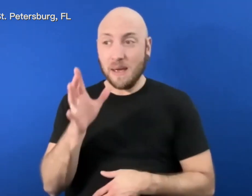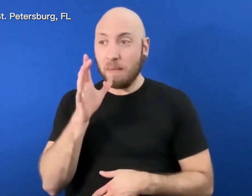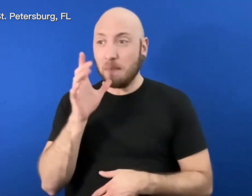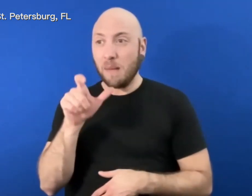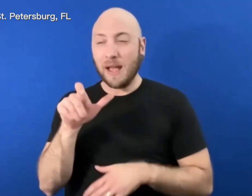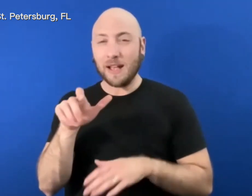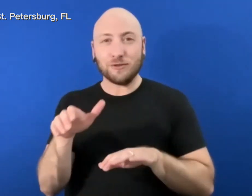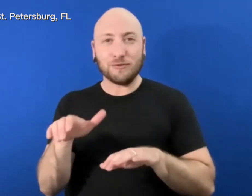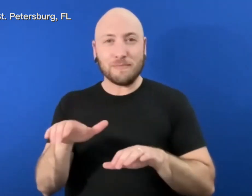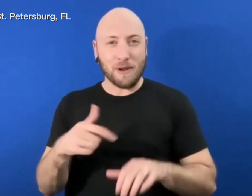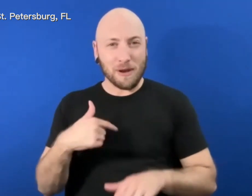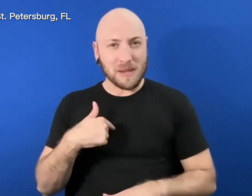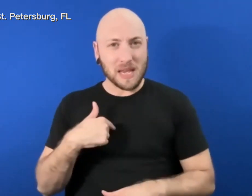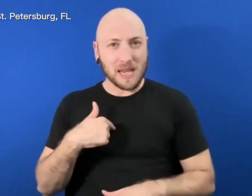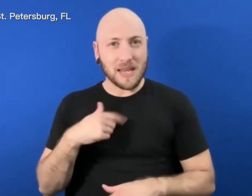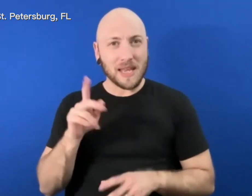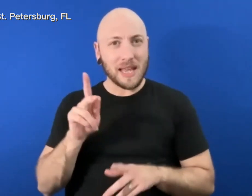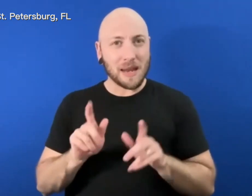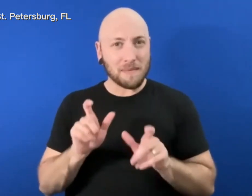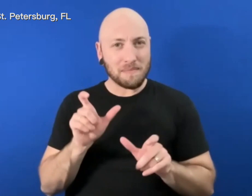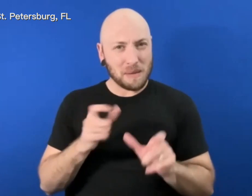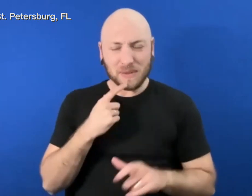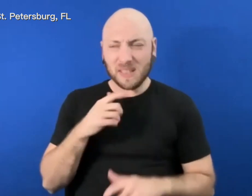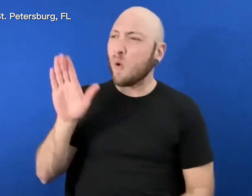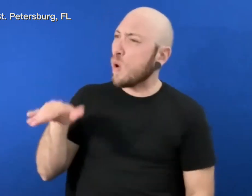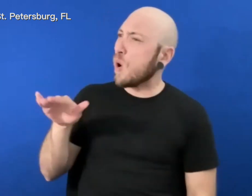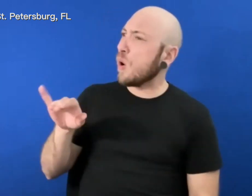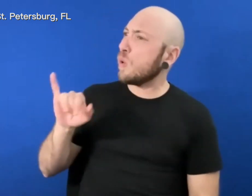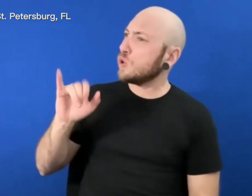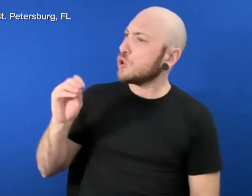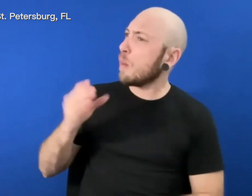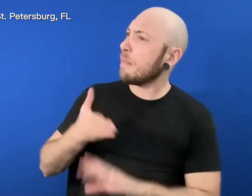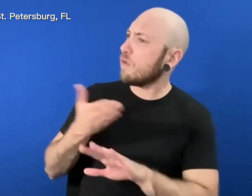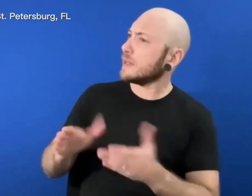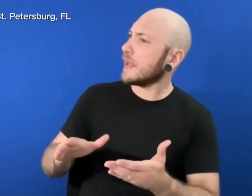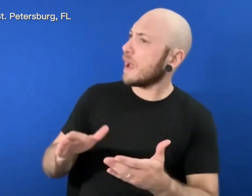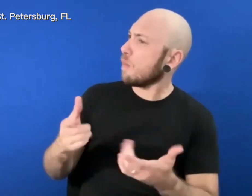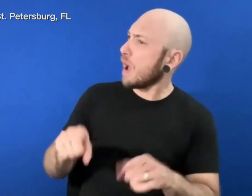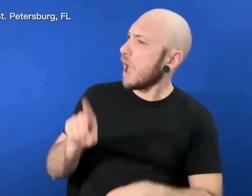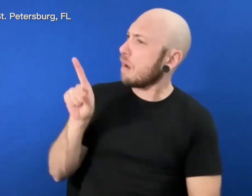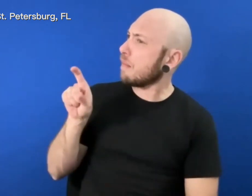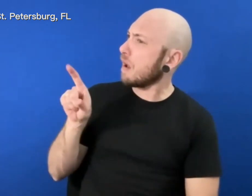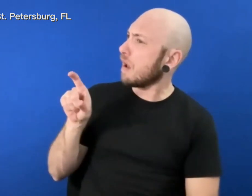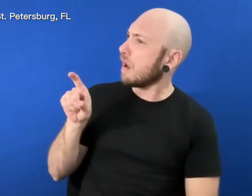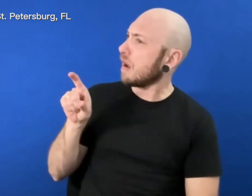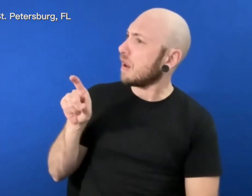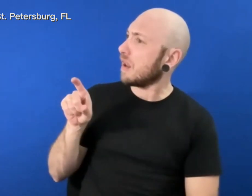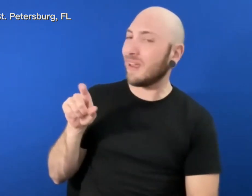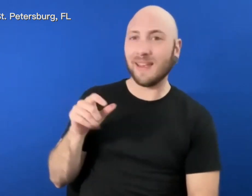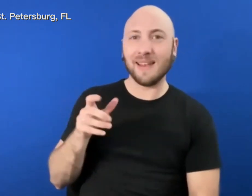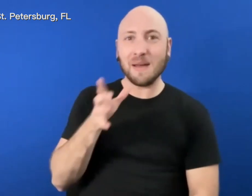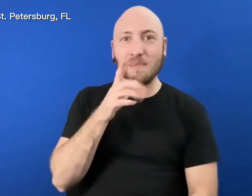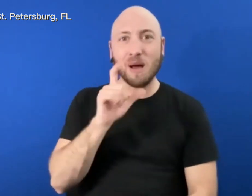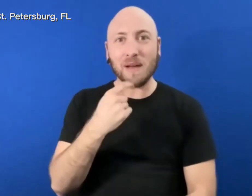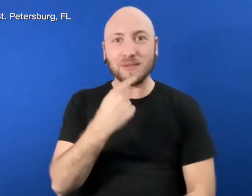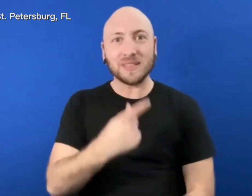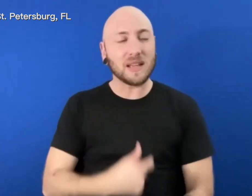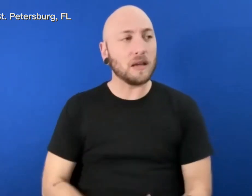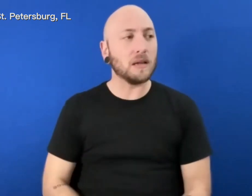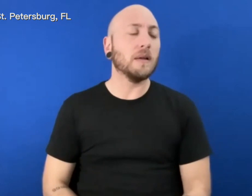Like, I had destroyed my life to such a bad degree over the last couple of years of